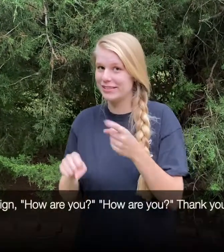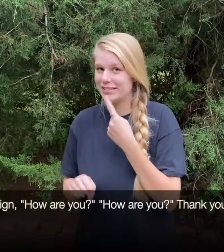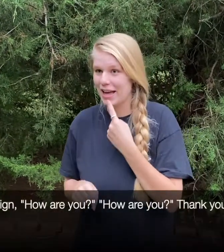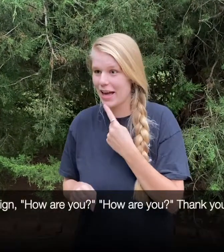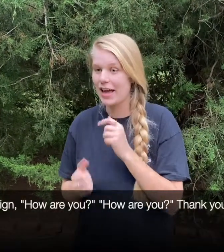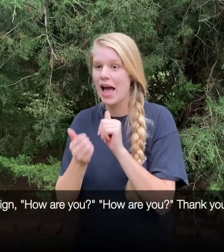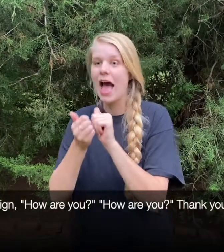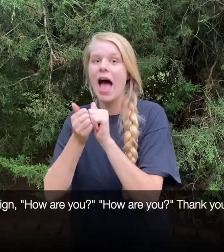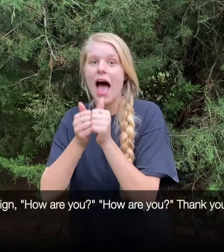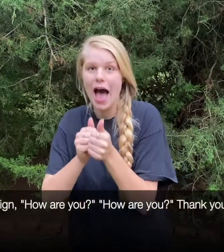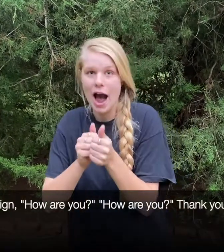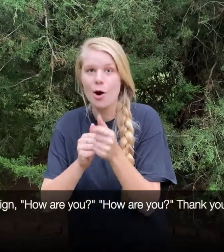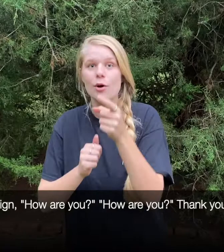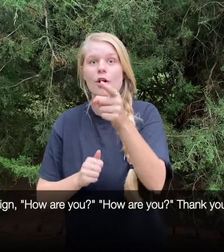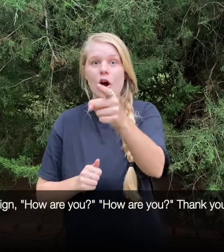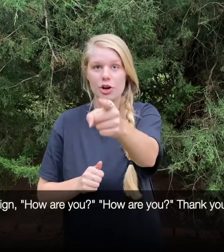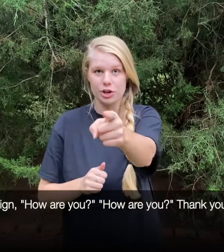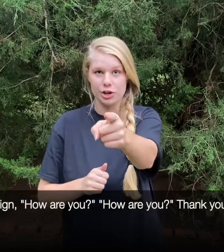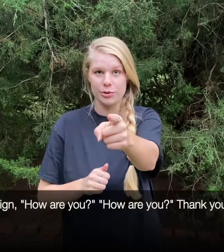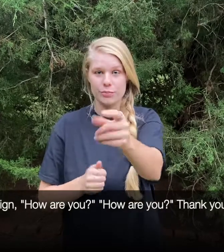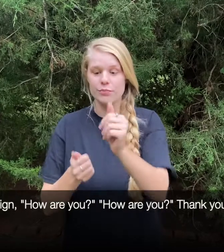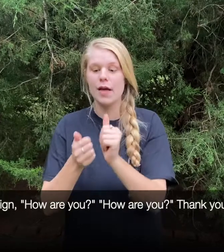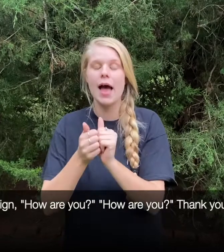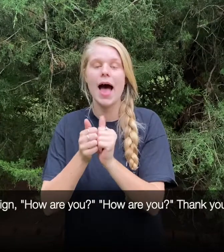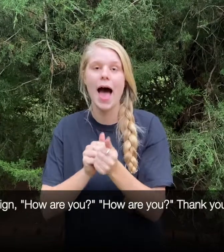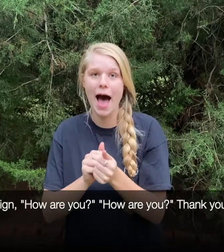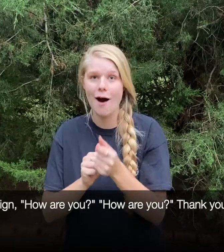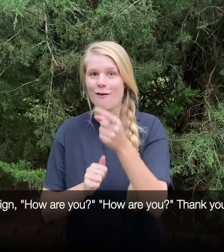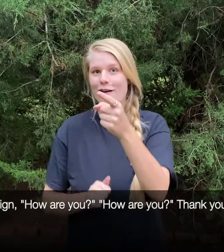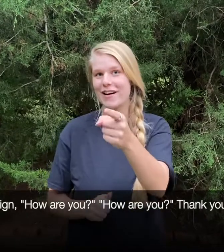say, how are you? How are you?